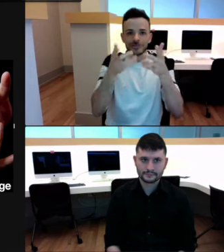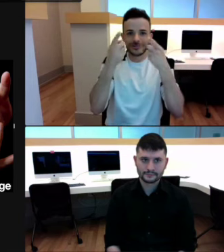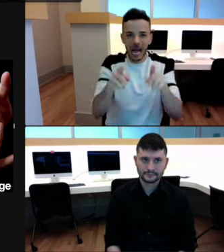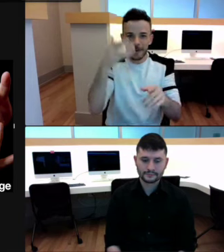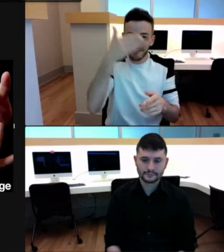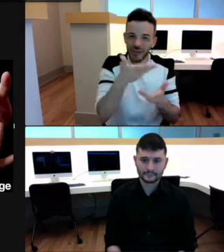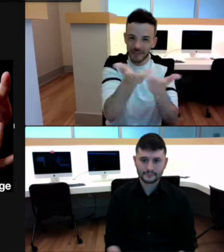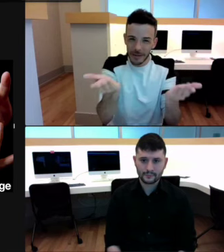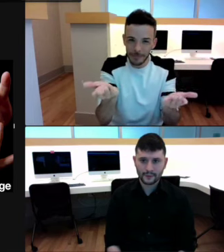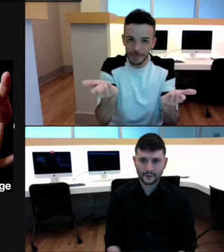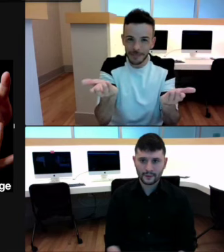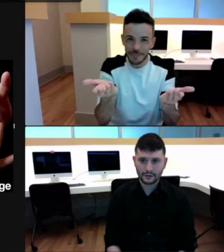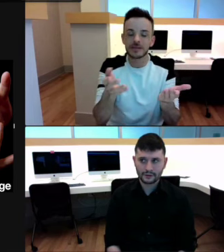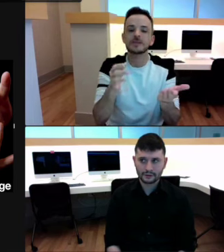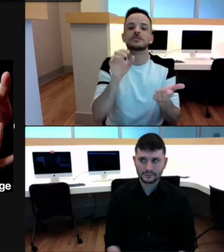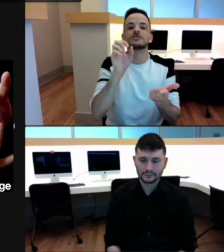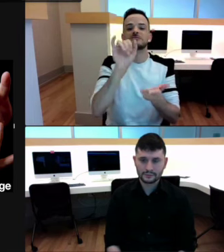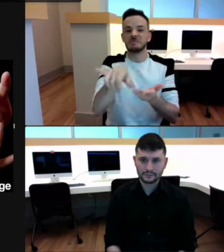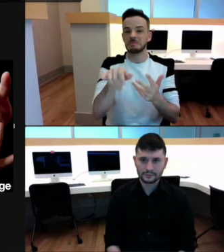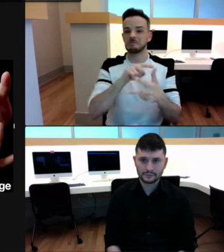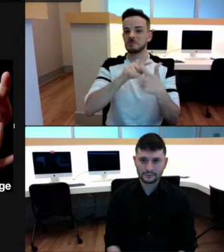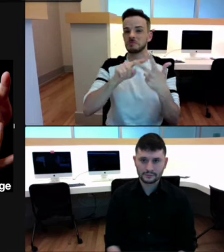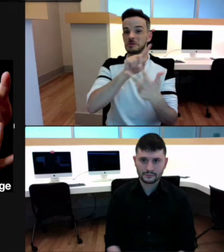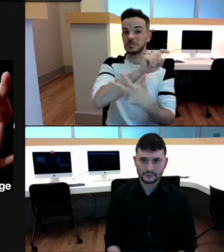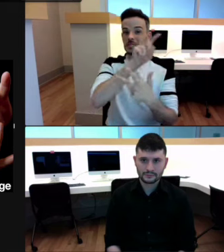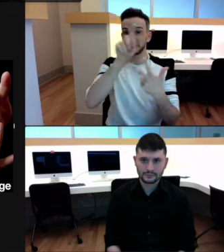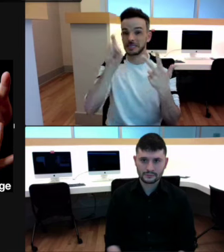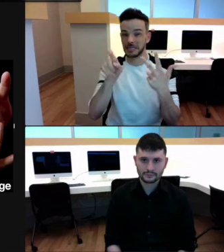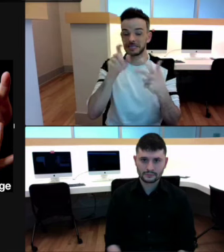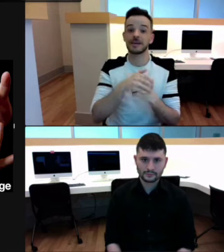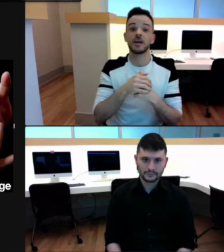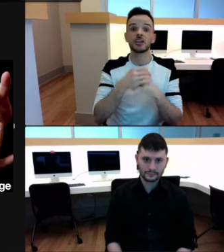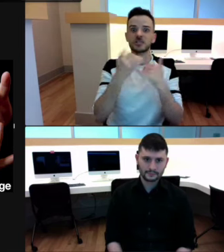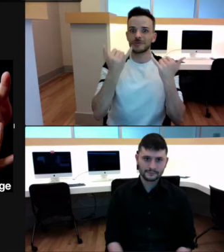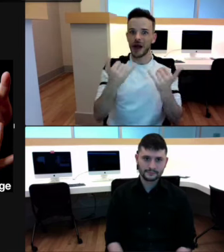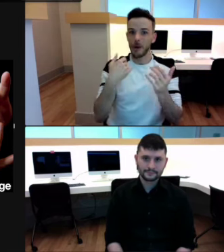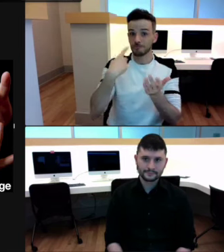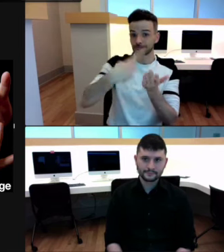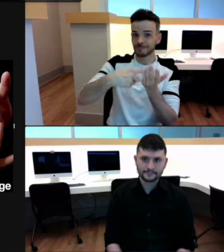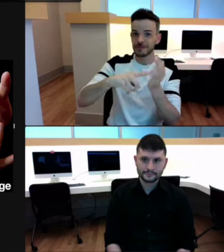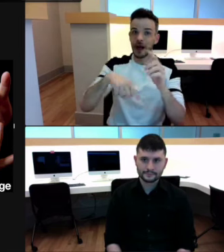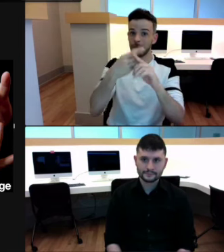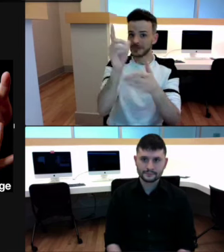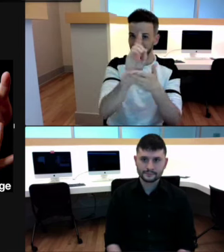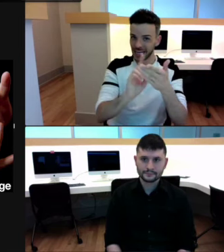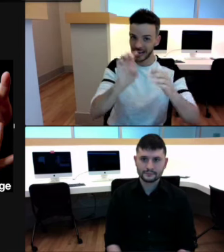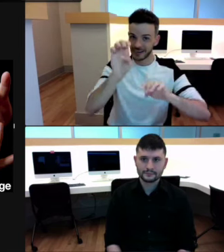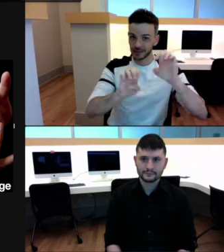and apply those abilities to communicating with gesture.